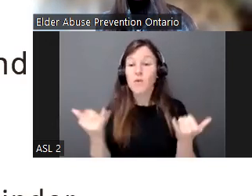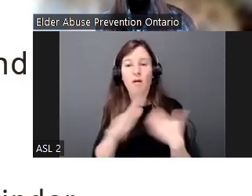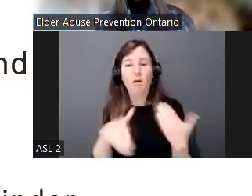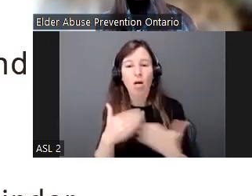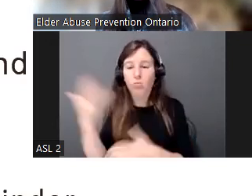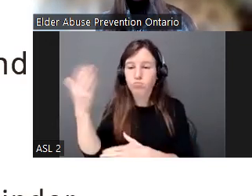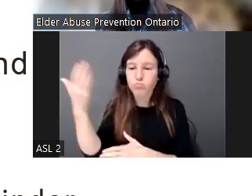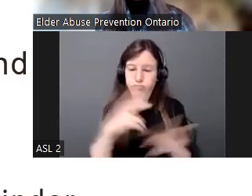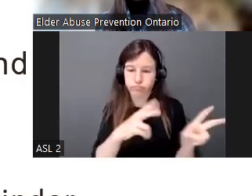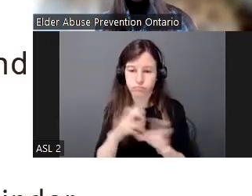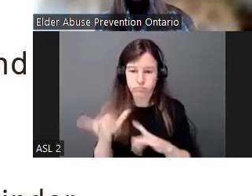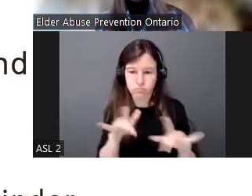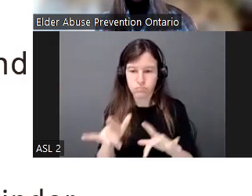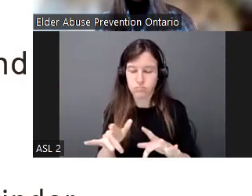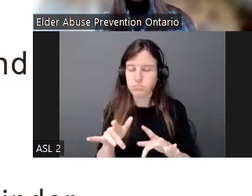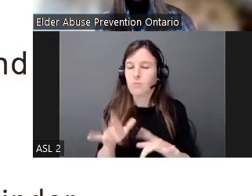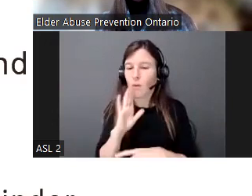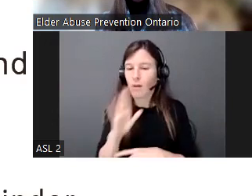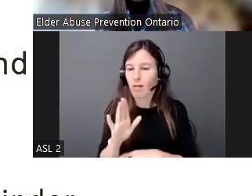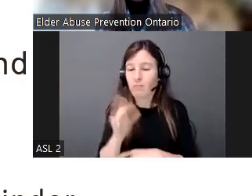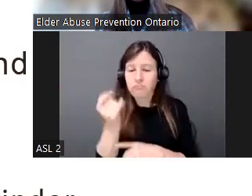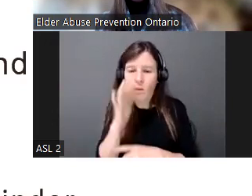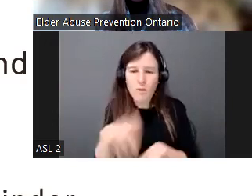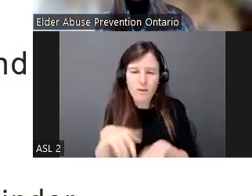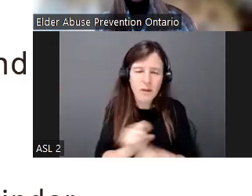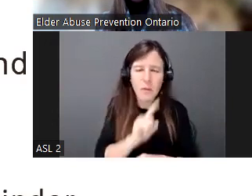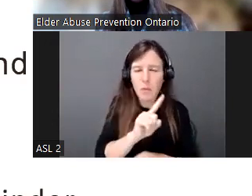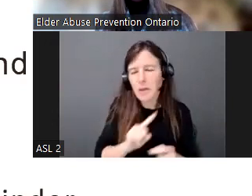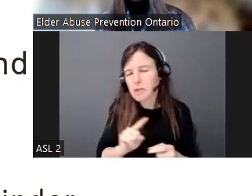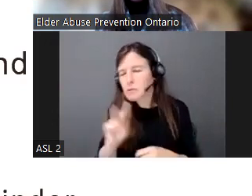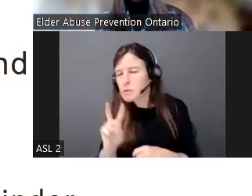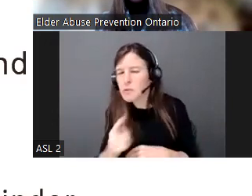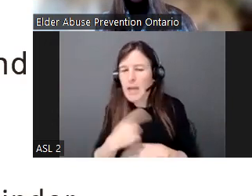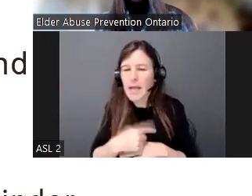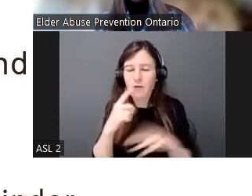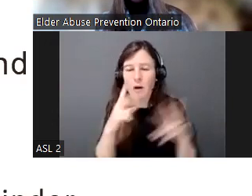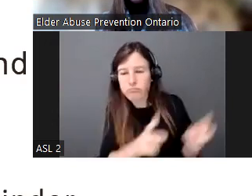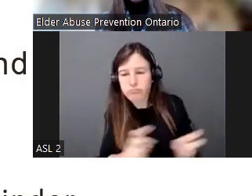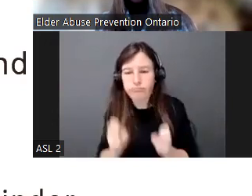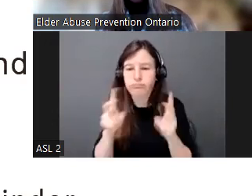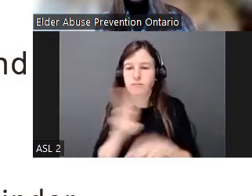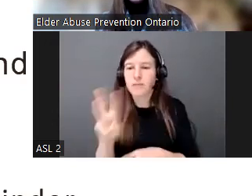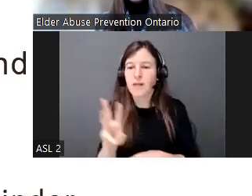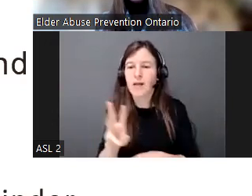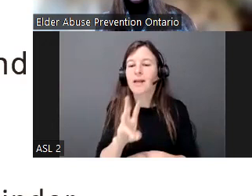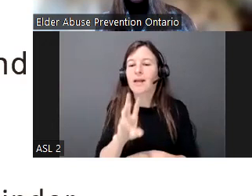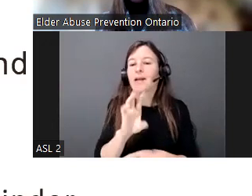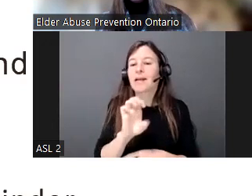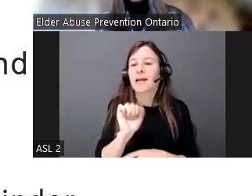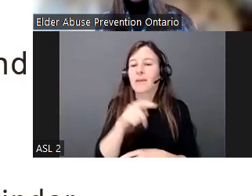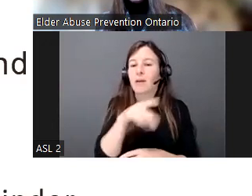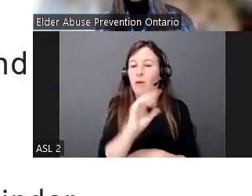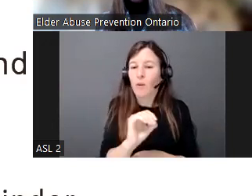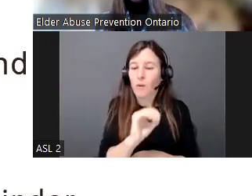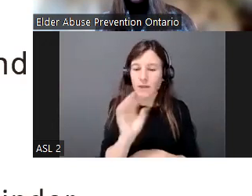please give us 1 to 2 days to upload that to our websites. It'll be on Elder Abuse Prevention Ontario and the Canadian